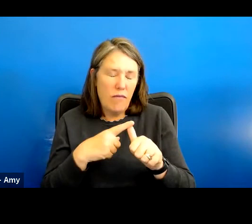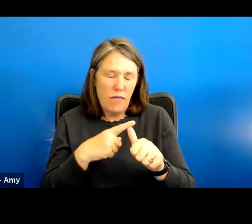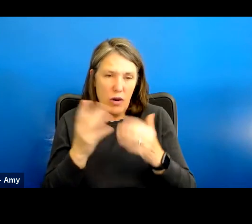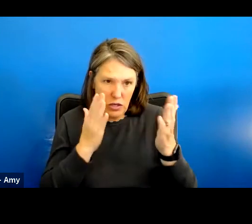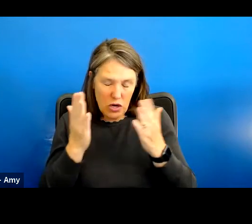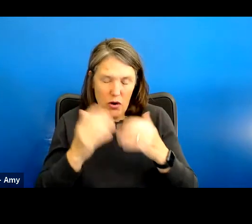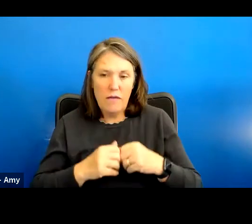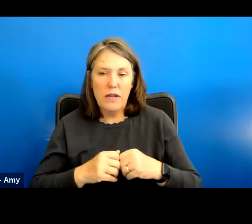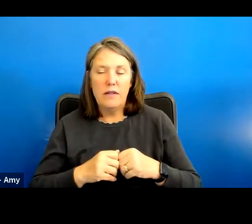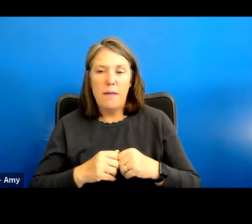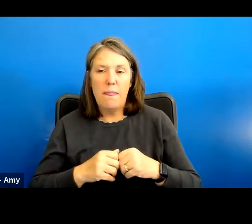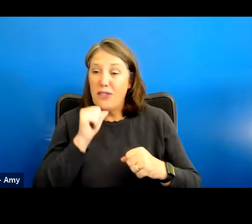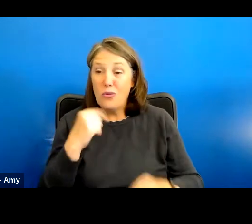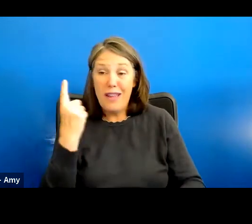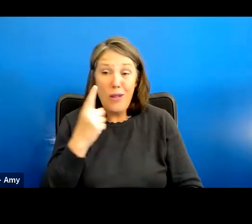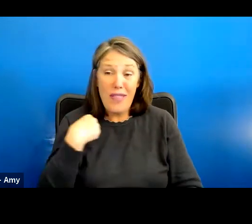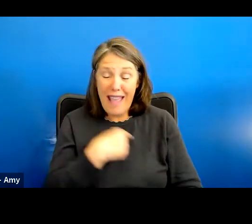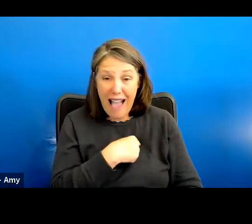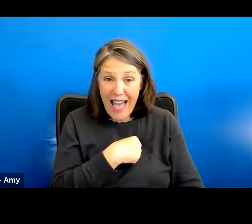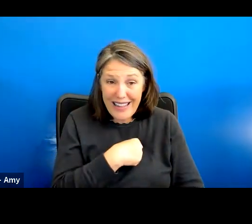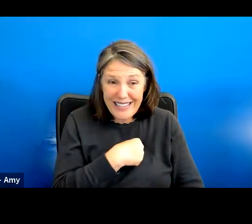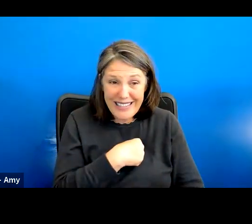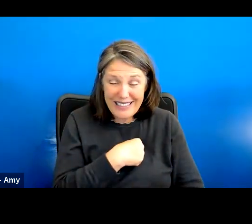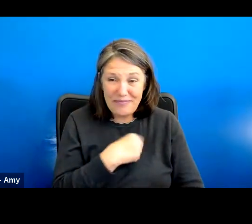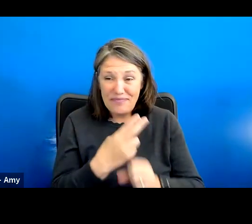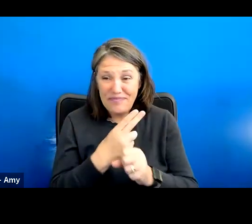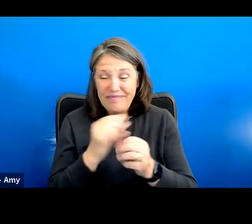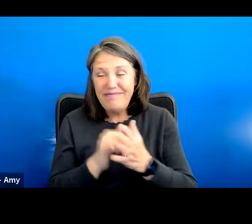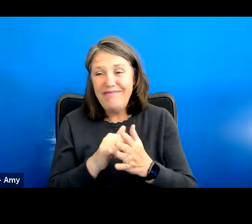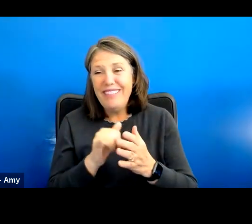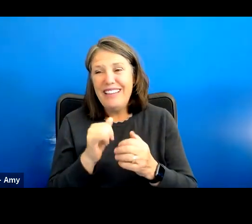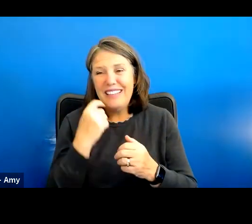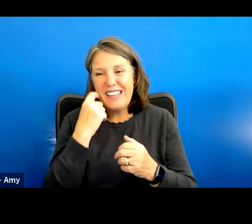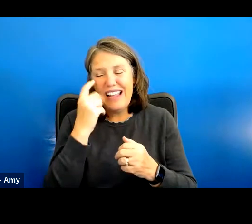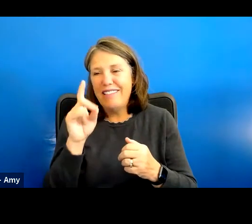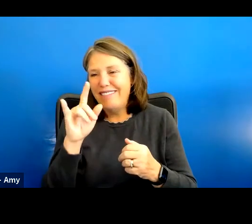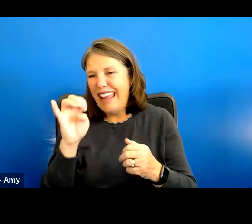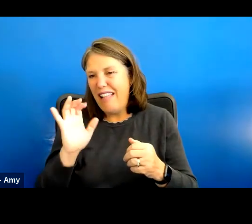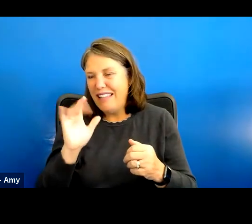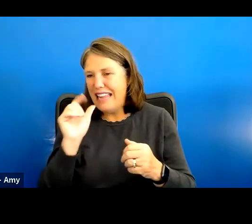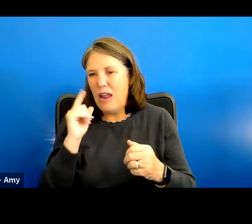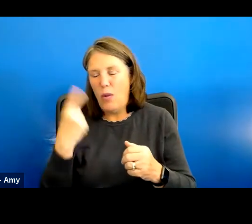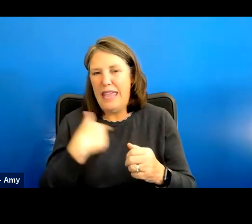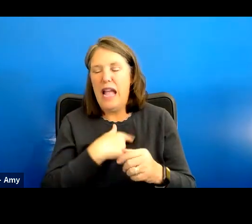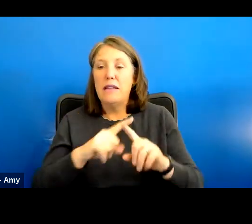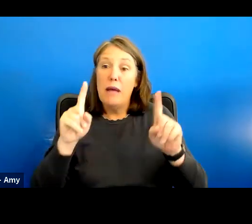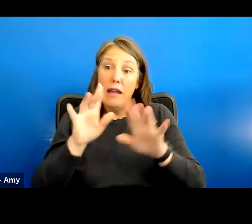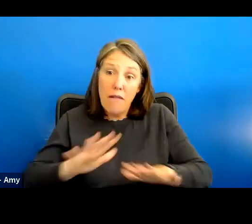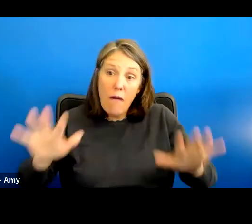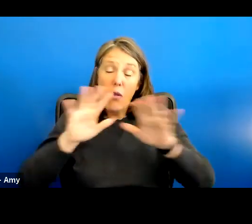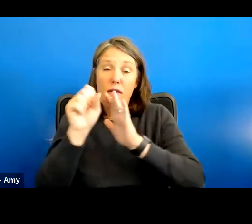So it's not just us, Dale McIntosh, using this funding source. It's centers all over the state, and DOR